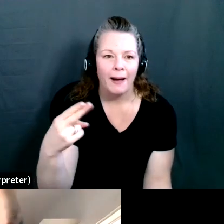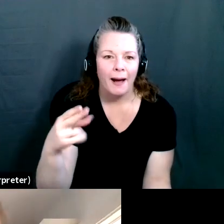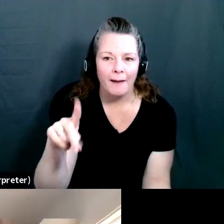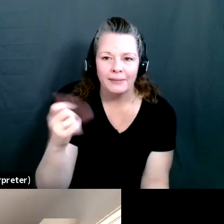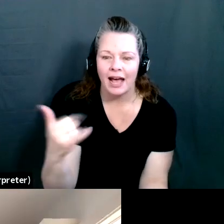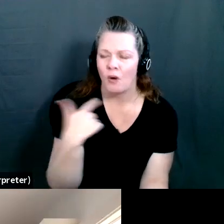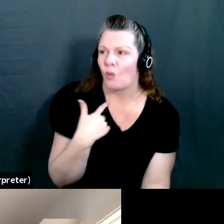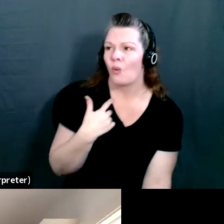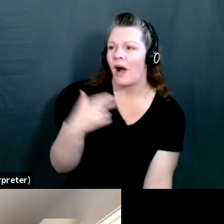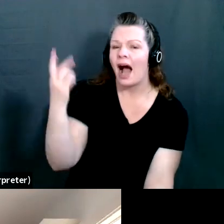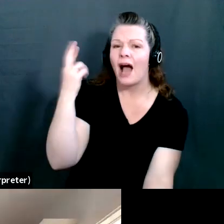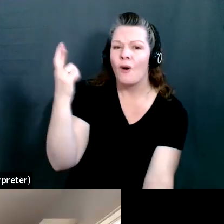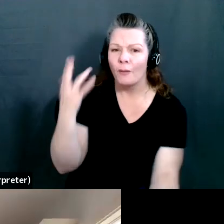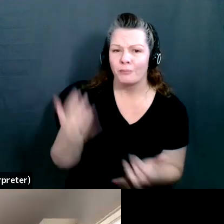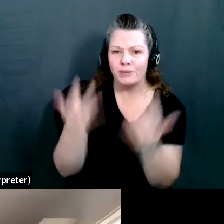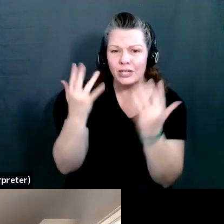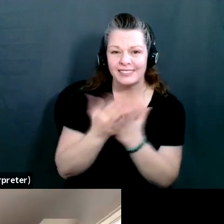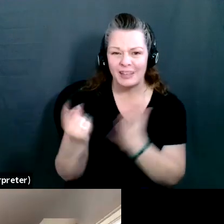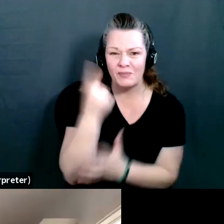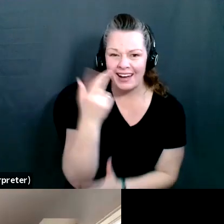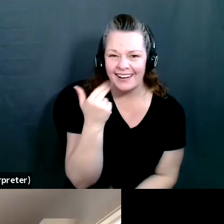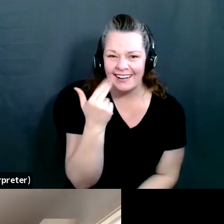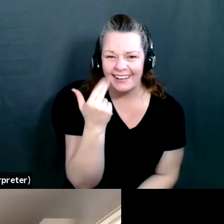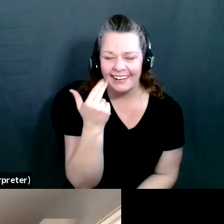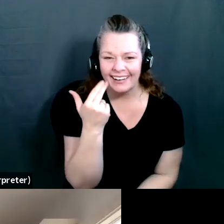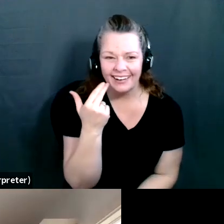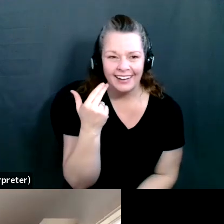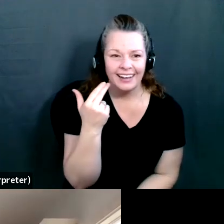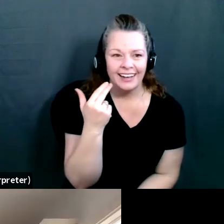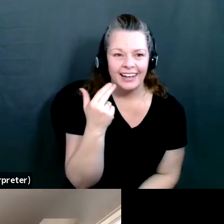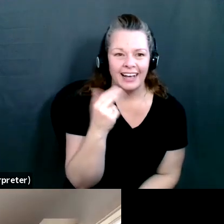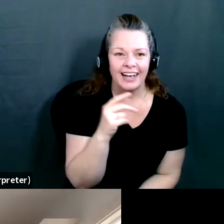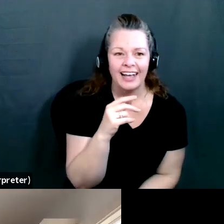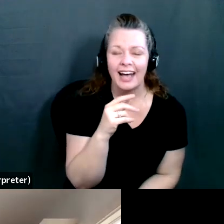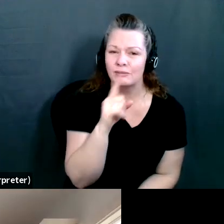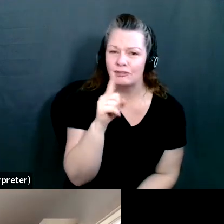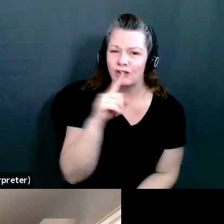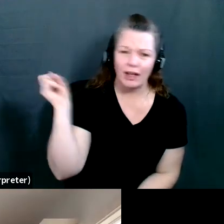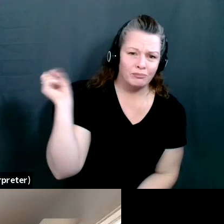burned somewhere. I know Terminator X was probably like this.